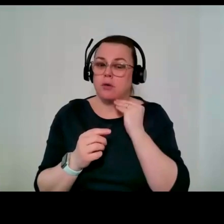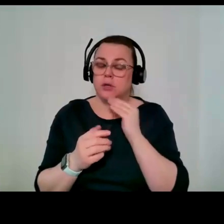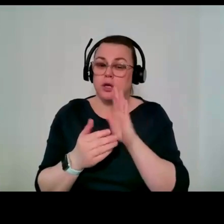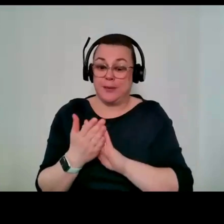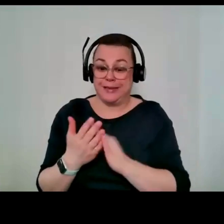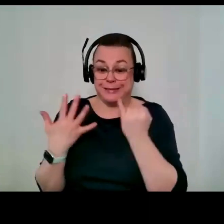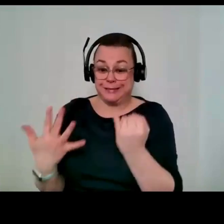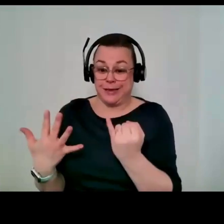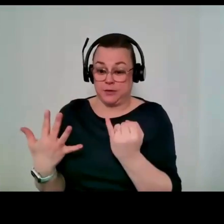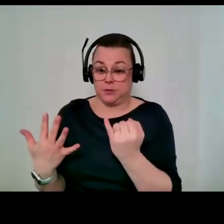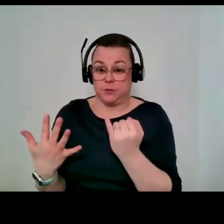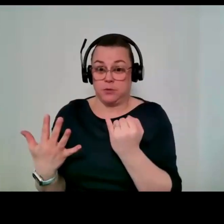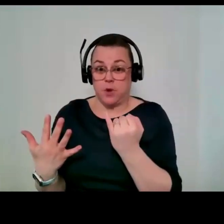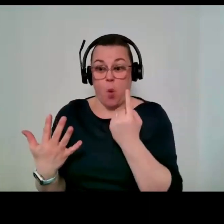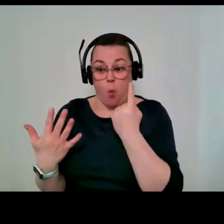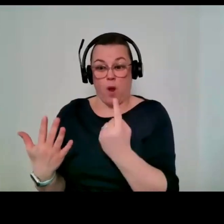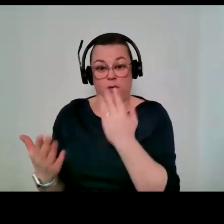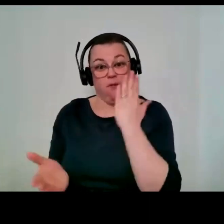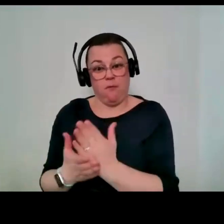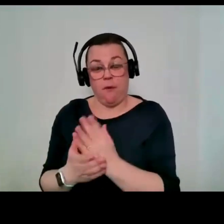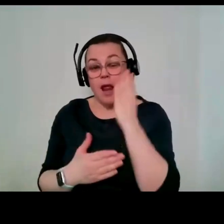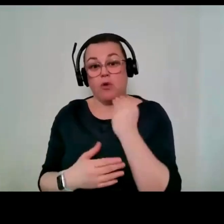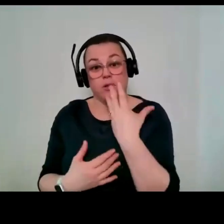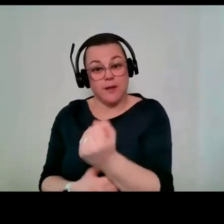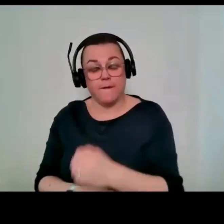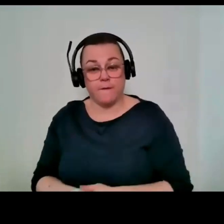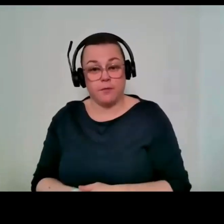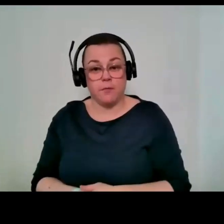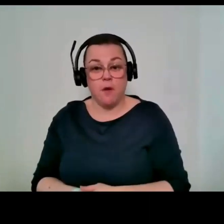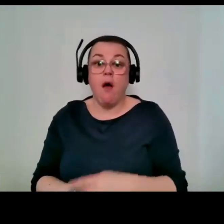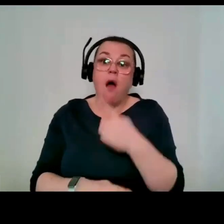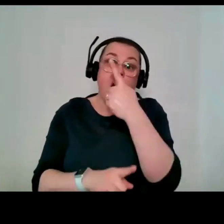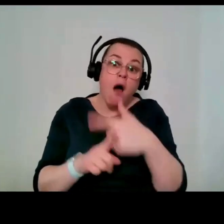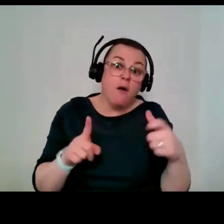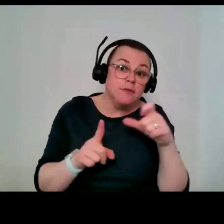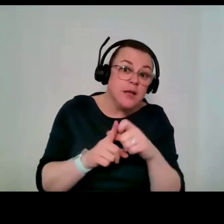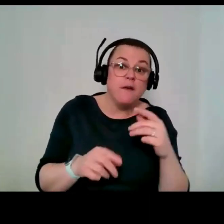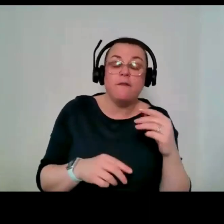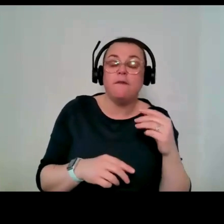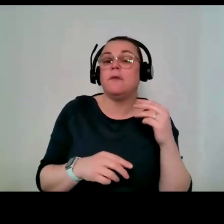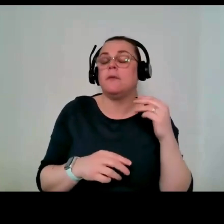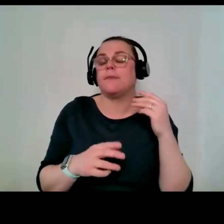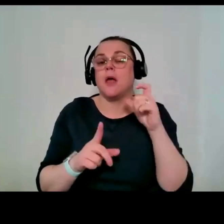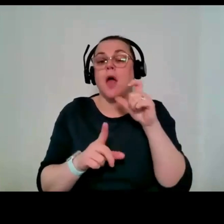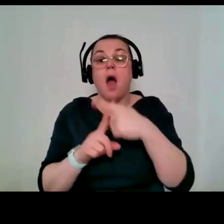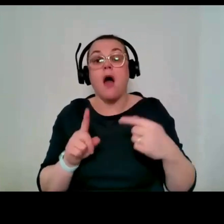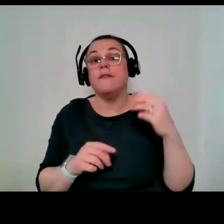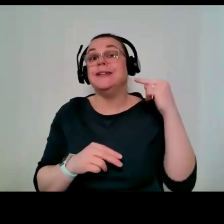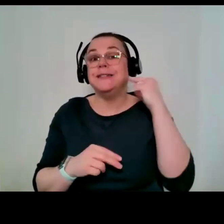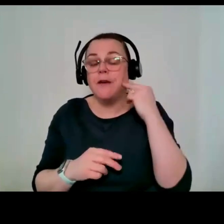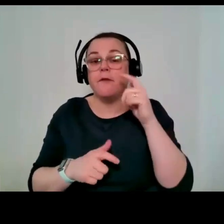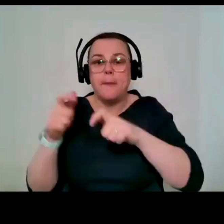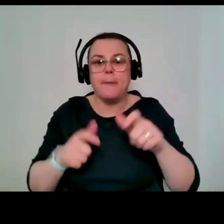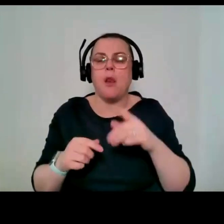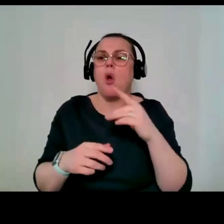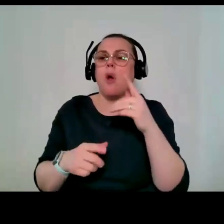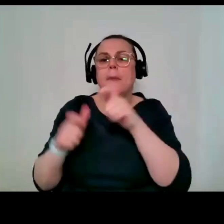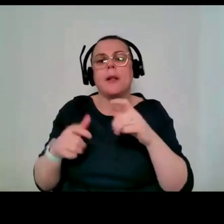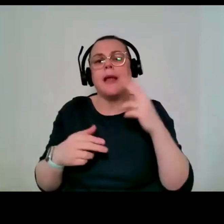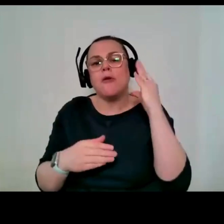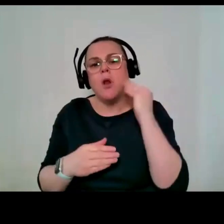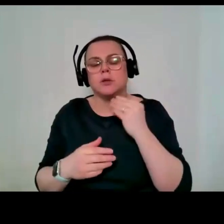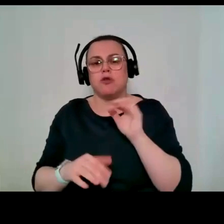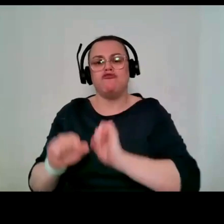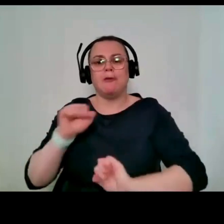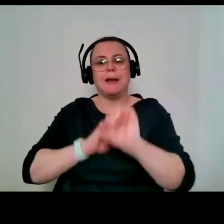us. More than half of deaf people and people with hearing loss are reluctant to discuss their hearing loss with